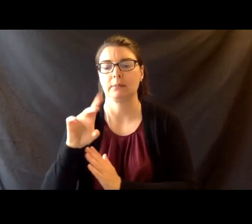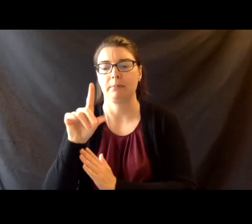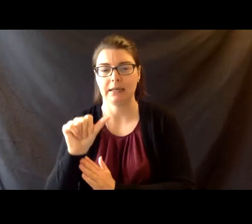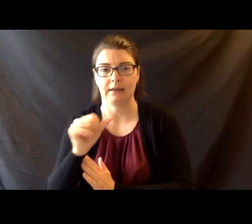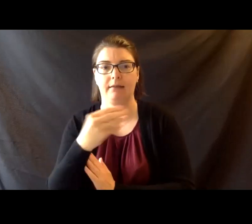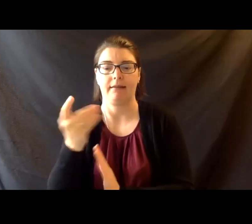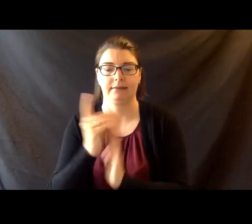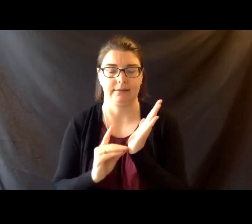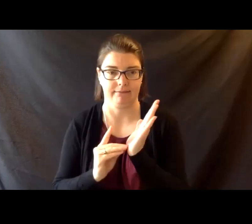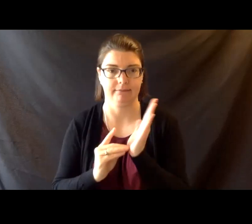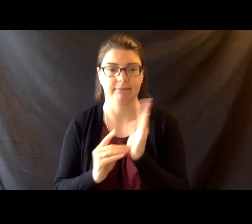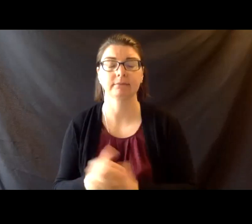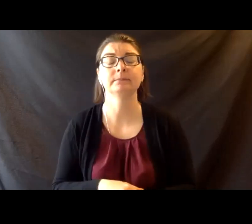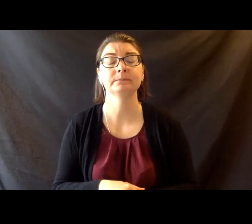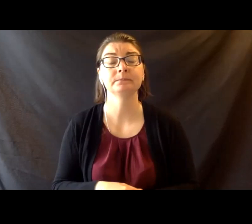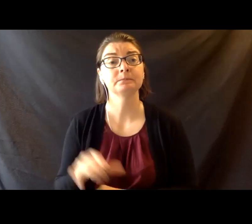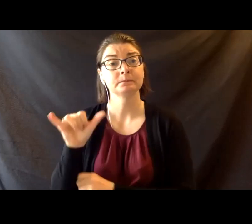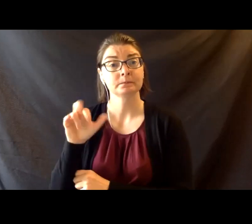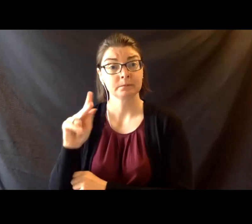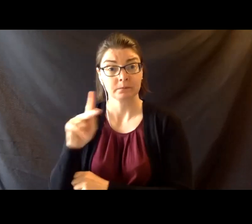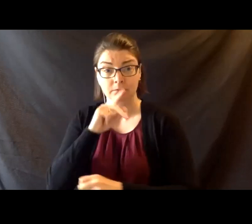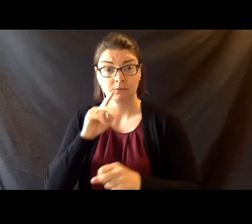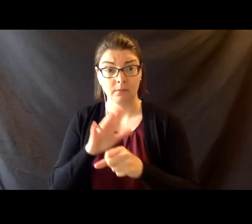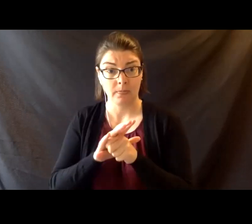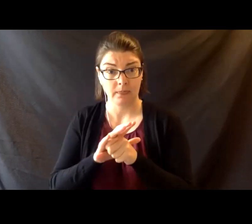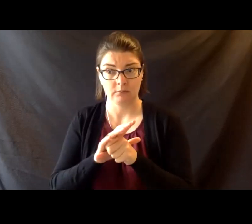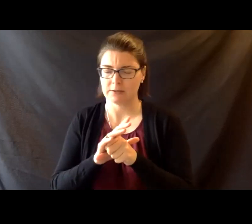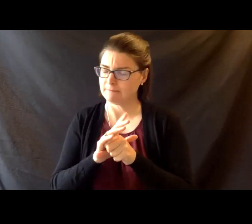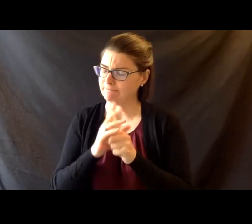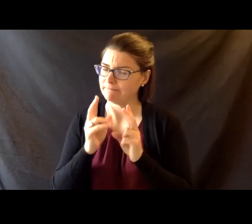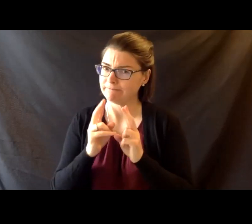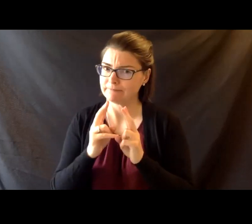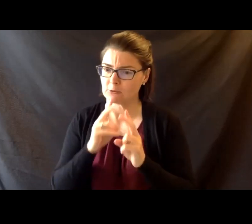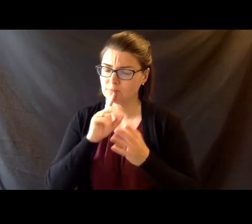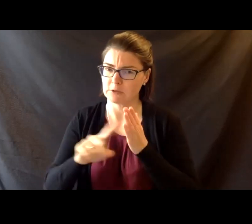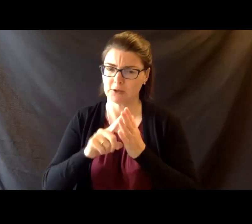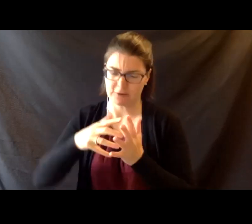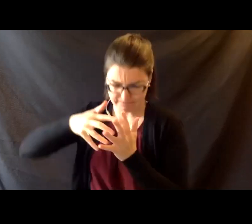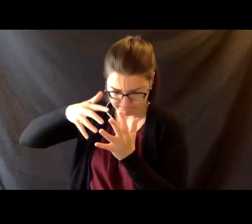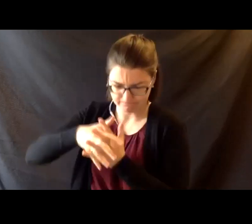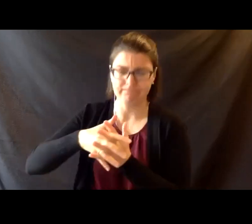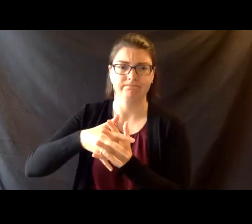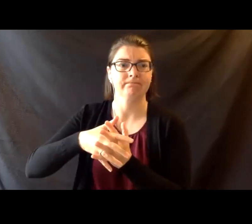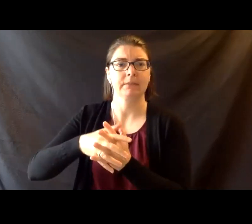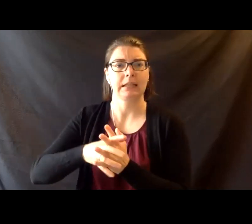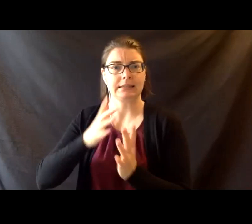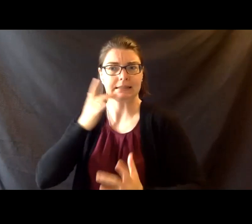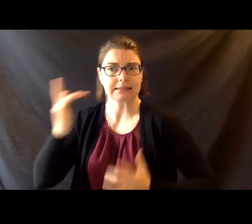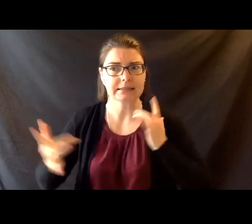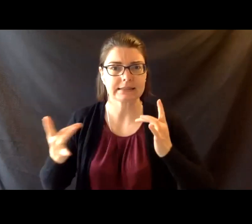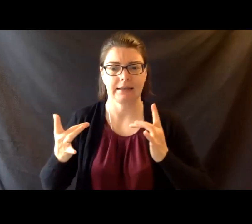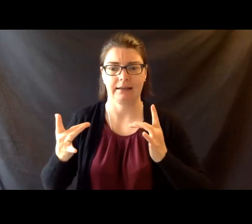York's commitment to excellence in research is a core institutional value and the foundation on which our exciting academic environment is